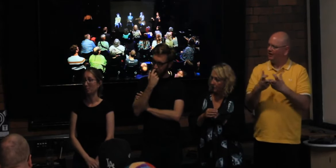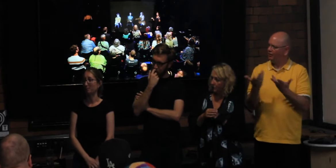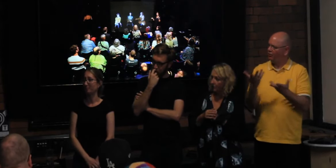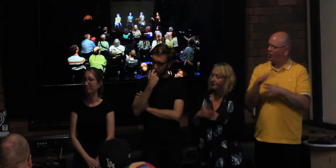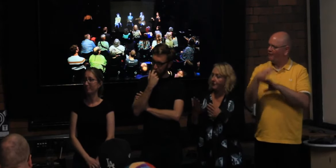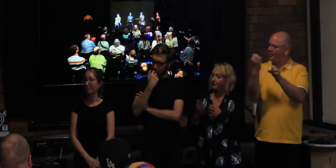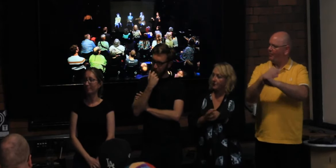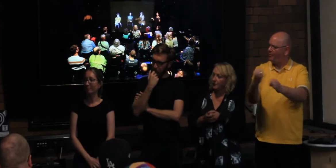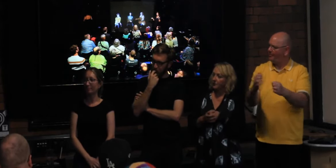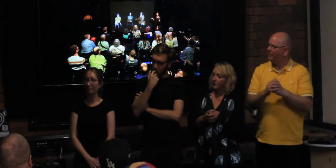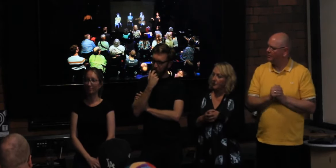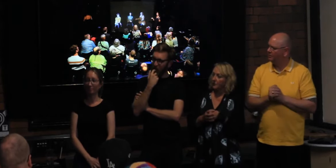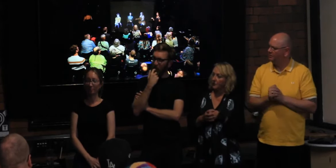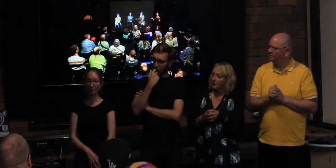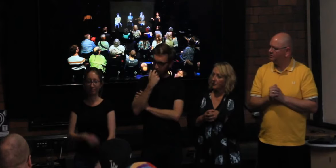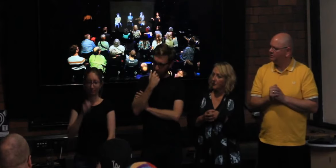bomb?